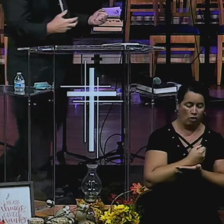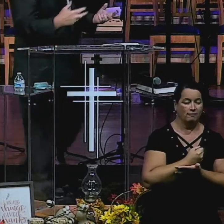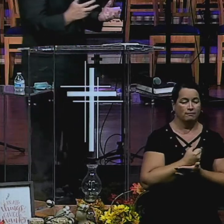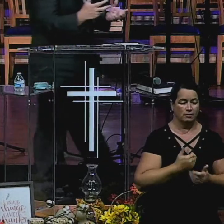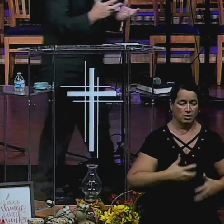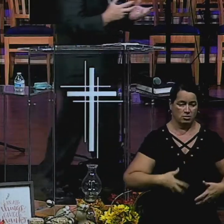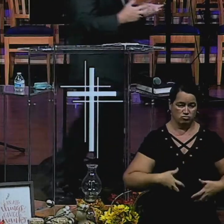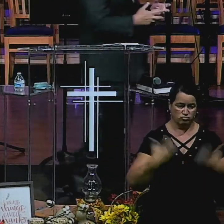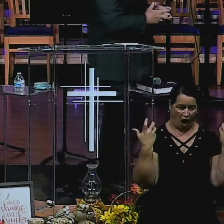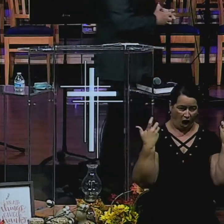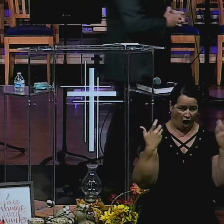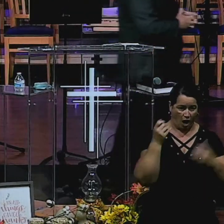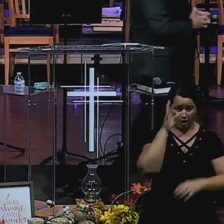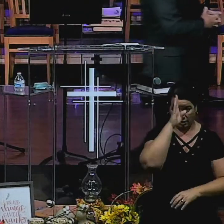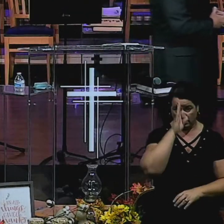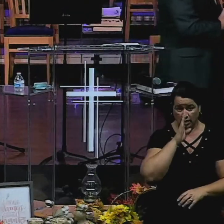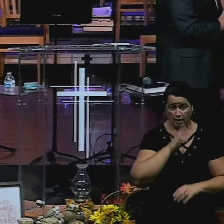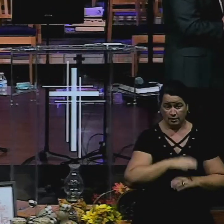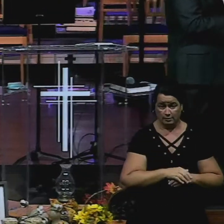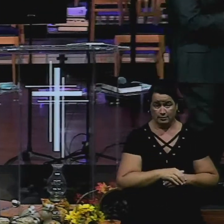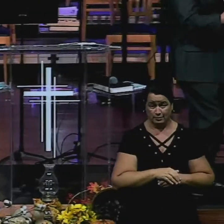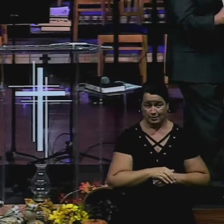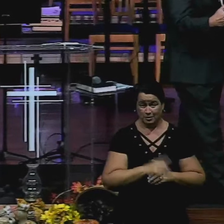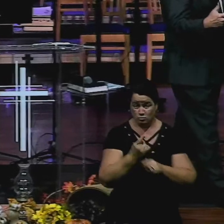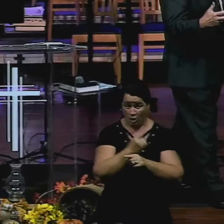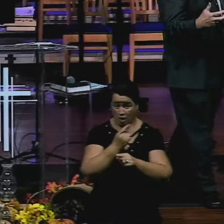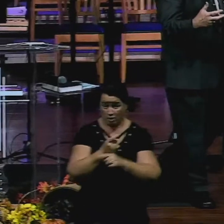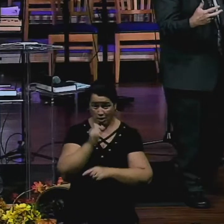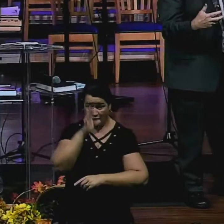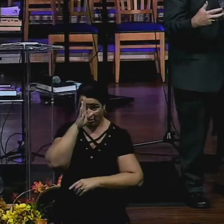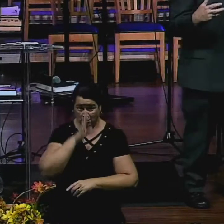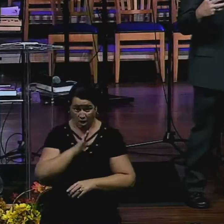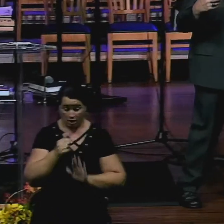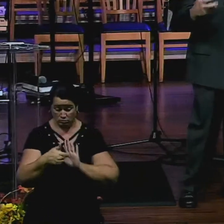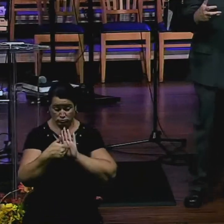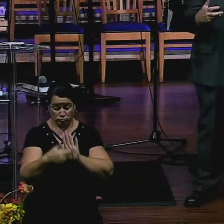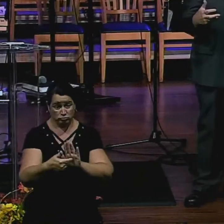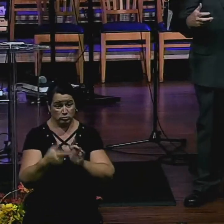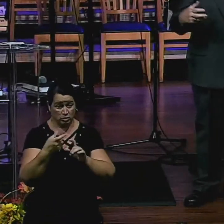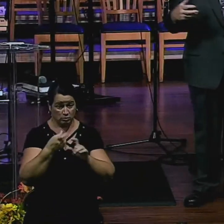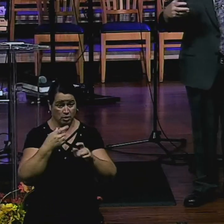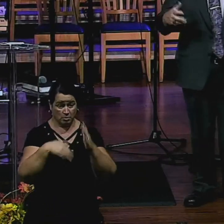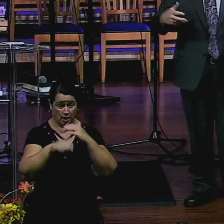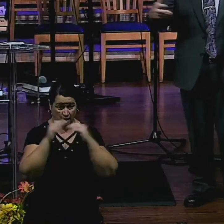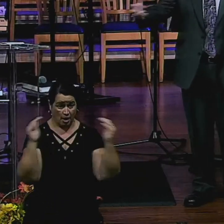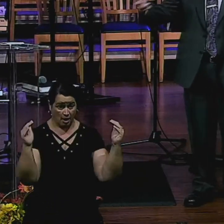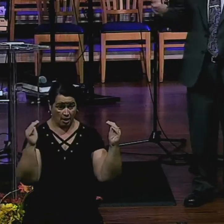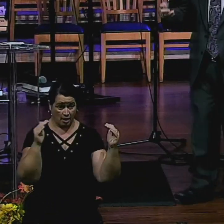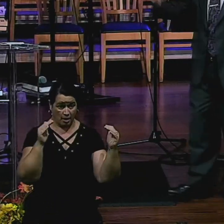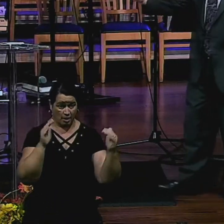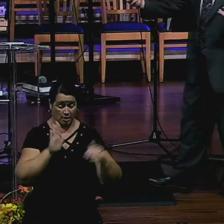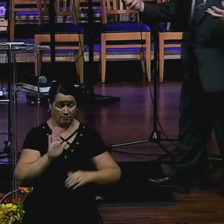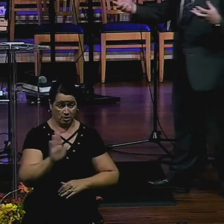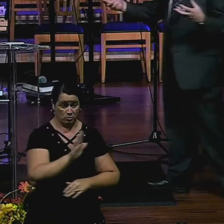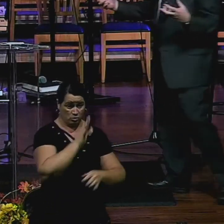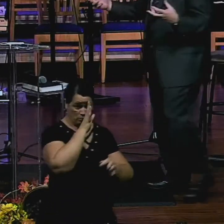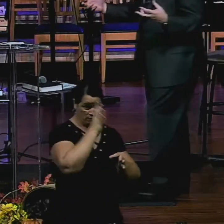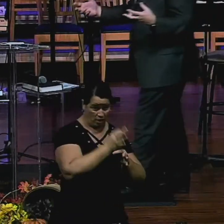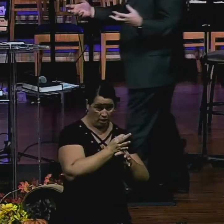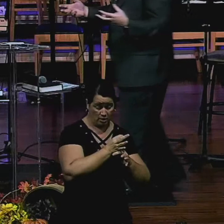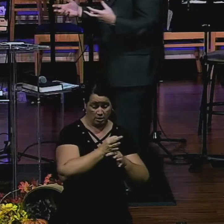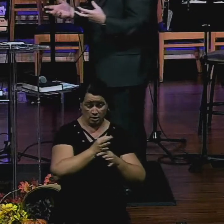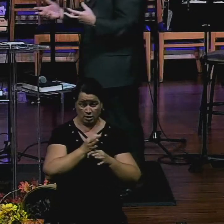the Greek. For in it, the righteousness of God is revealed from heaven, as it is written, you know, from faith to faith, the just shall live by